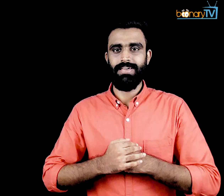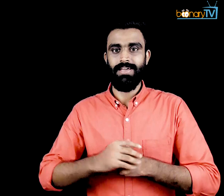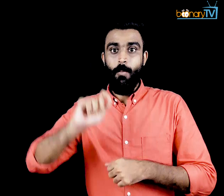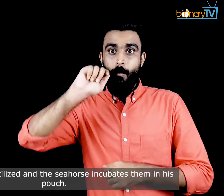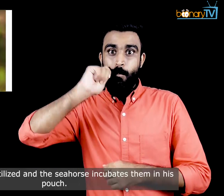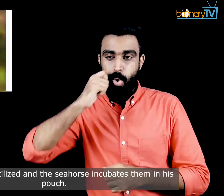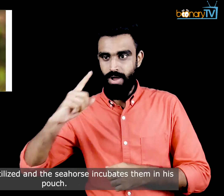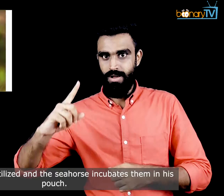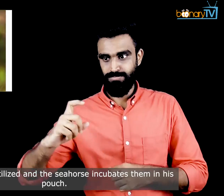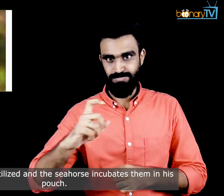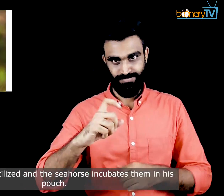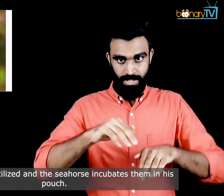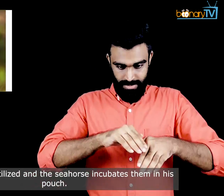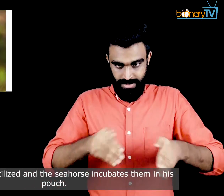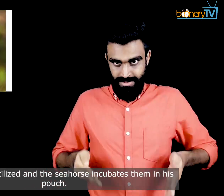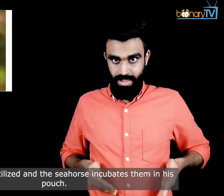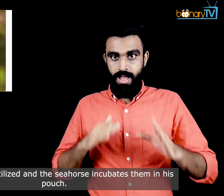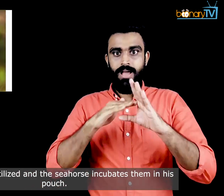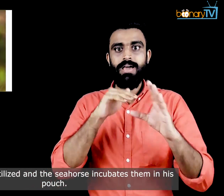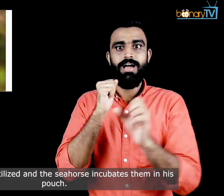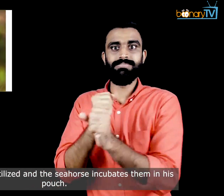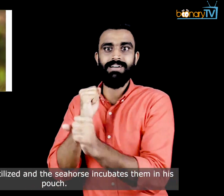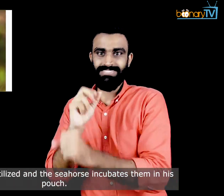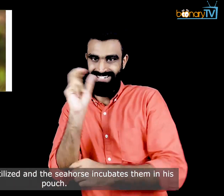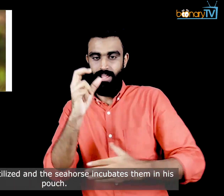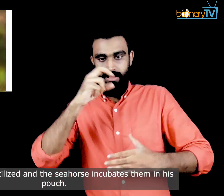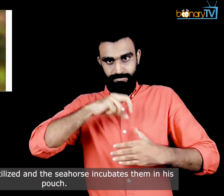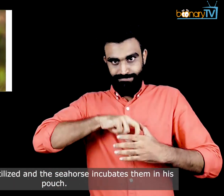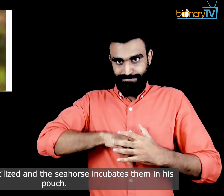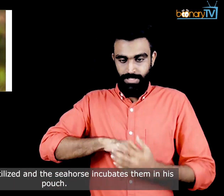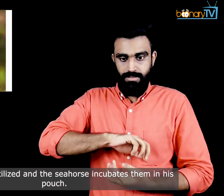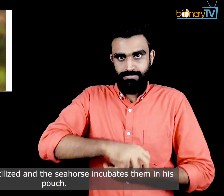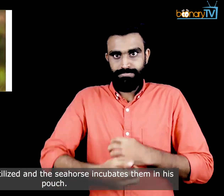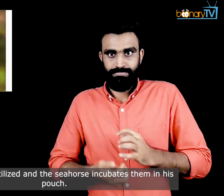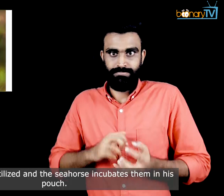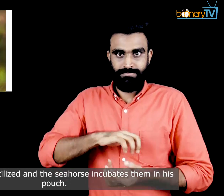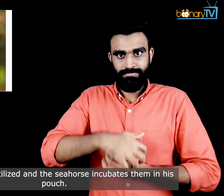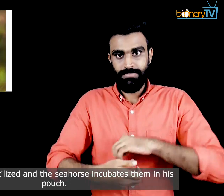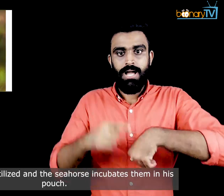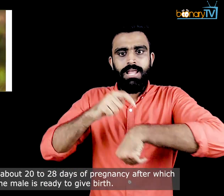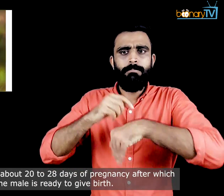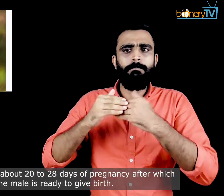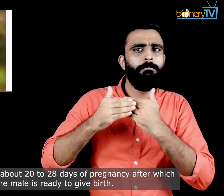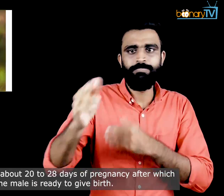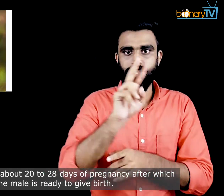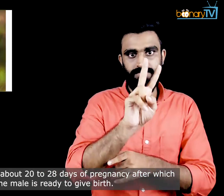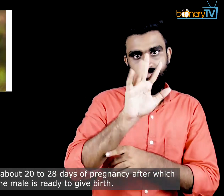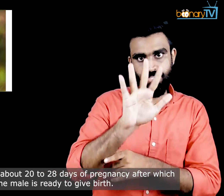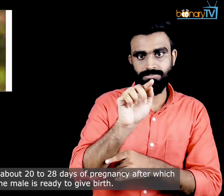The eggs are fertilized and the seahorse incubates them in his pouch. This happens for about 20 to